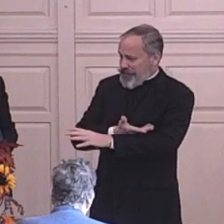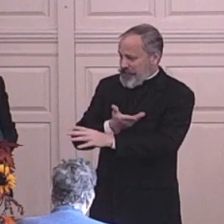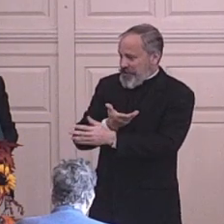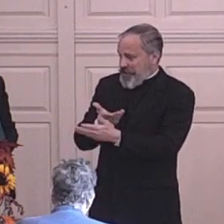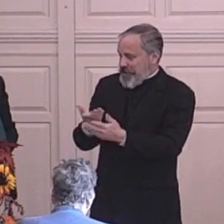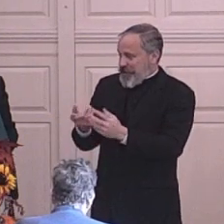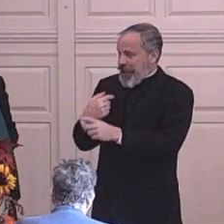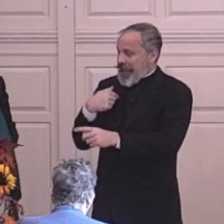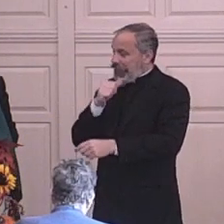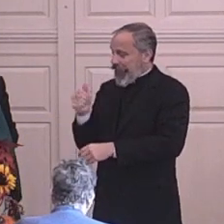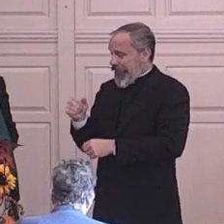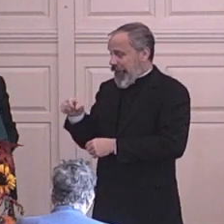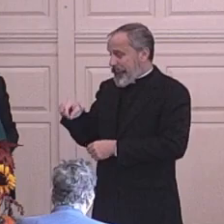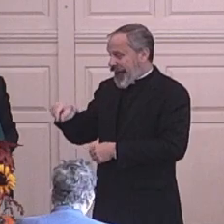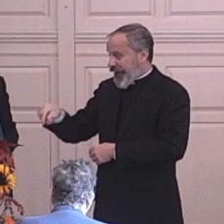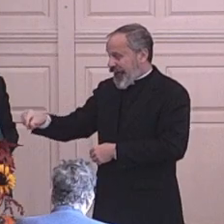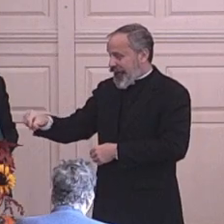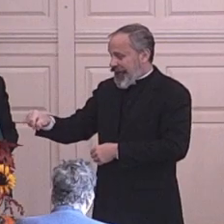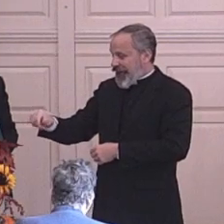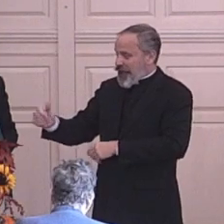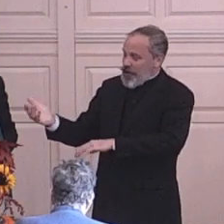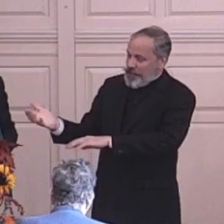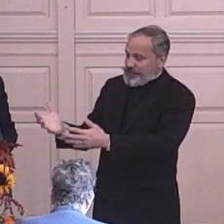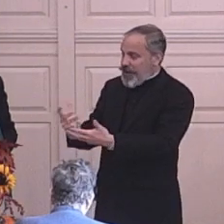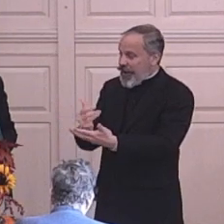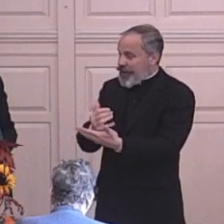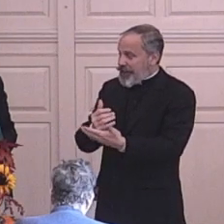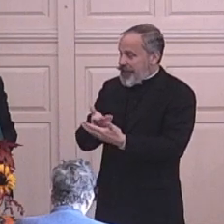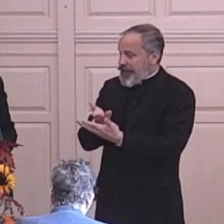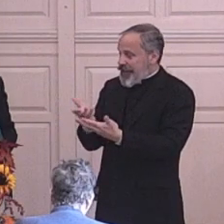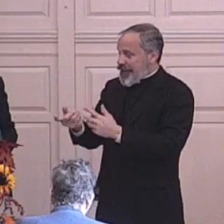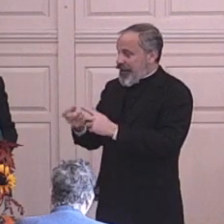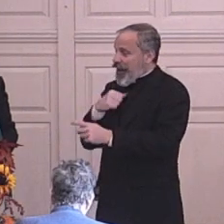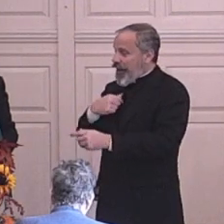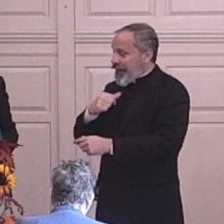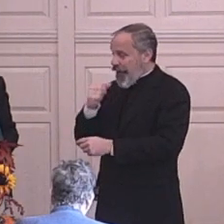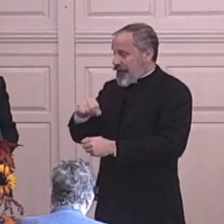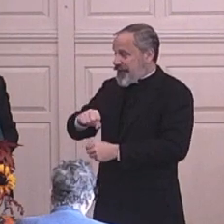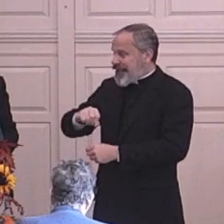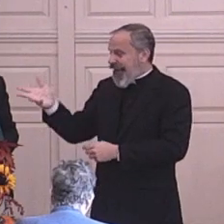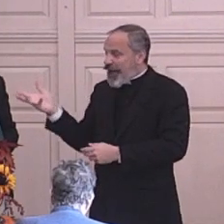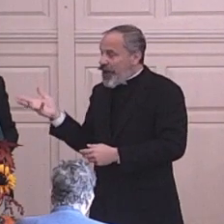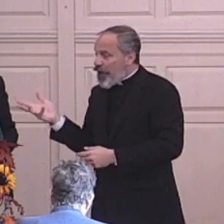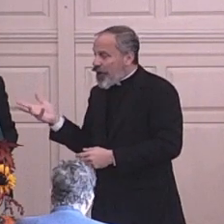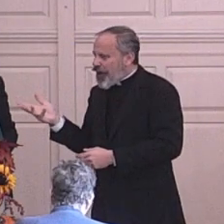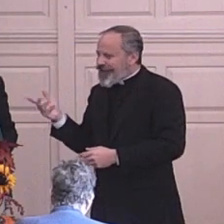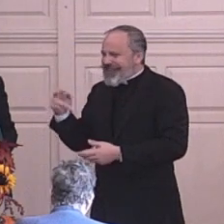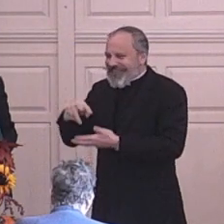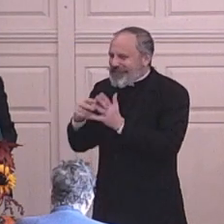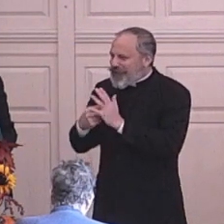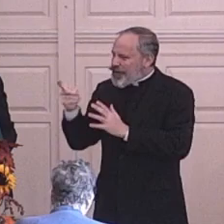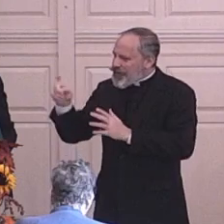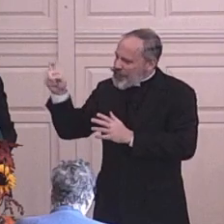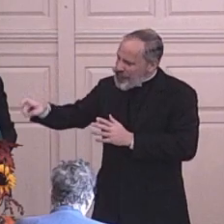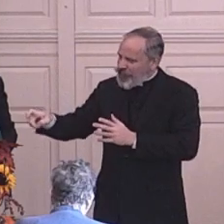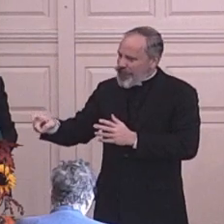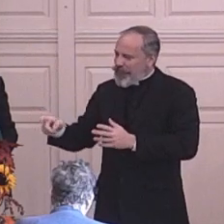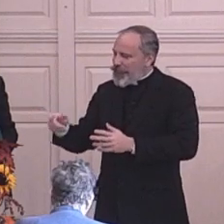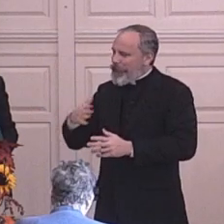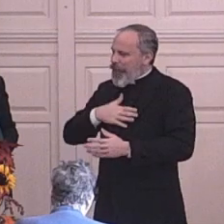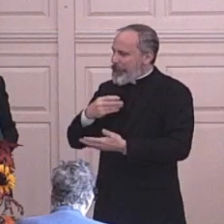and gather where I did not scatter? Should you not then have put my money in the